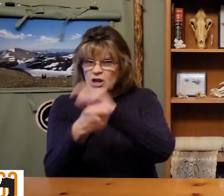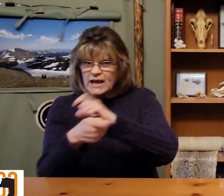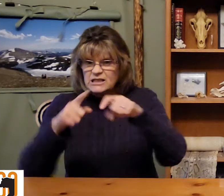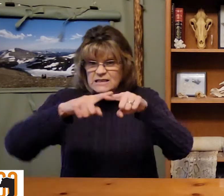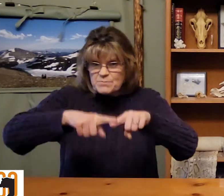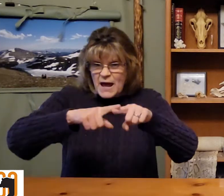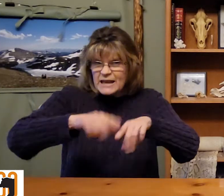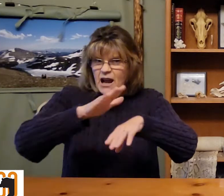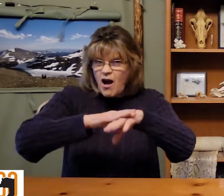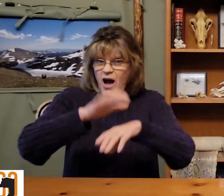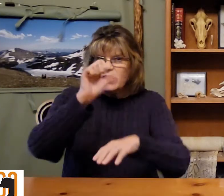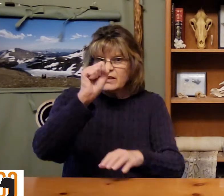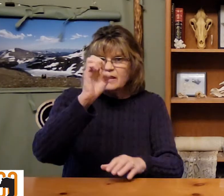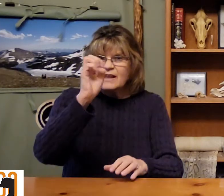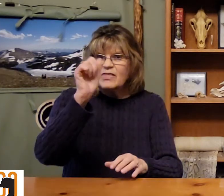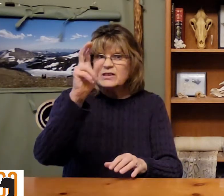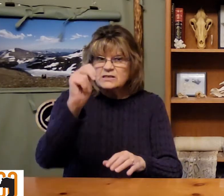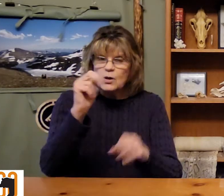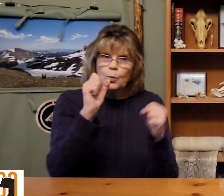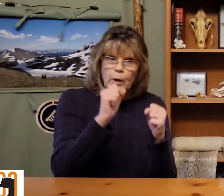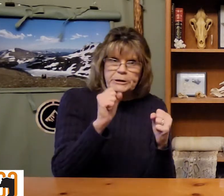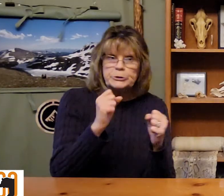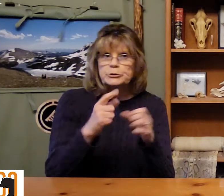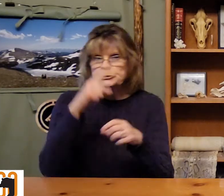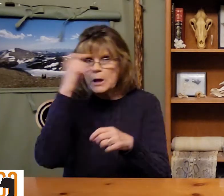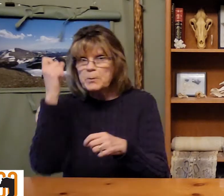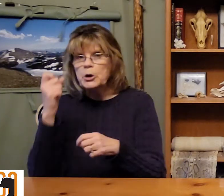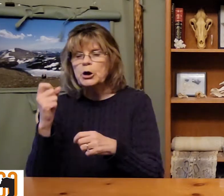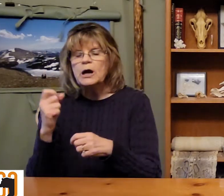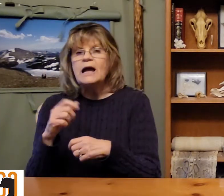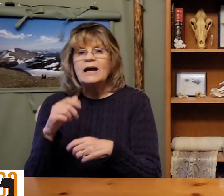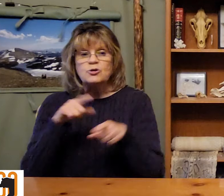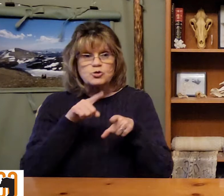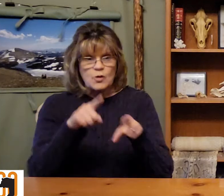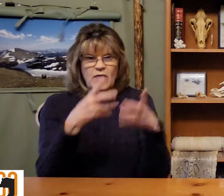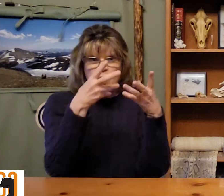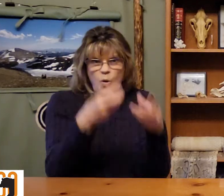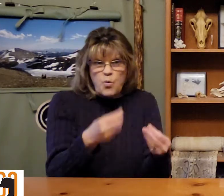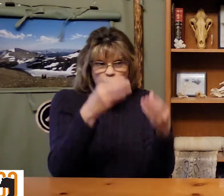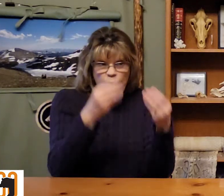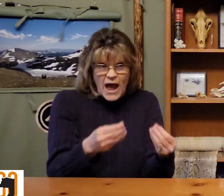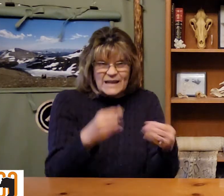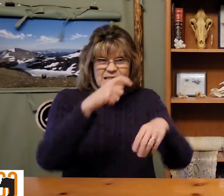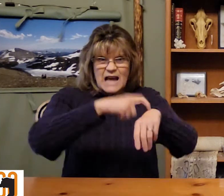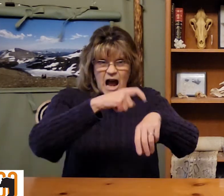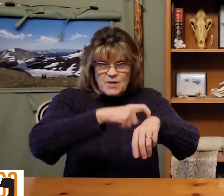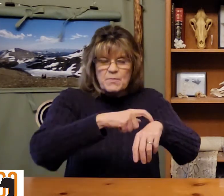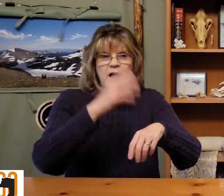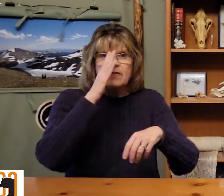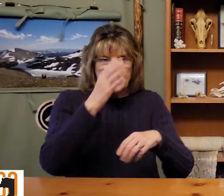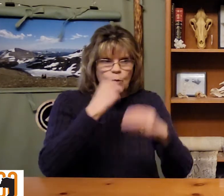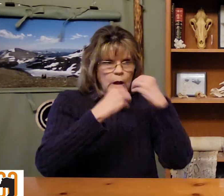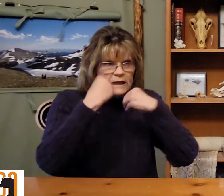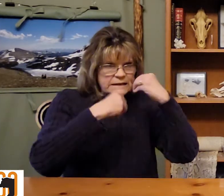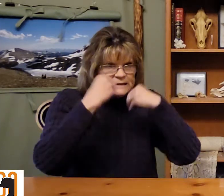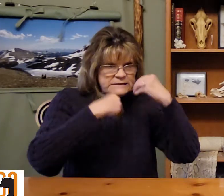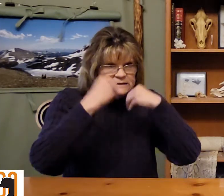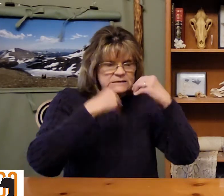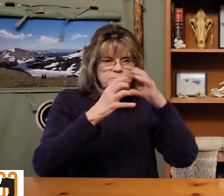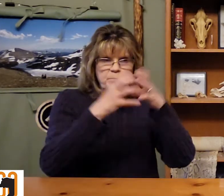the season. In the wet seasons, they will feast and eat as much as they can to build up fat